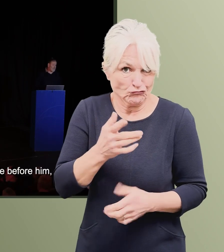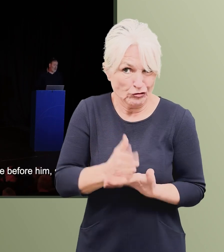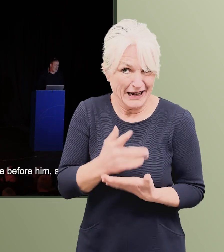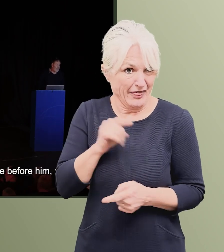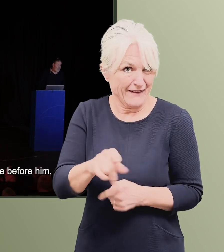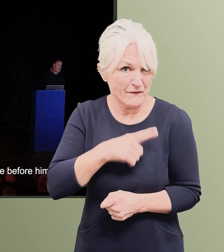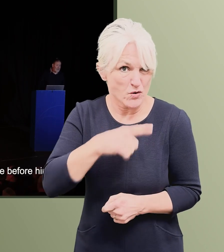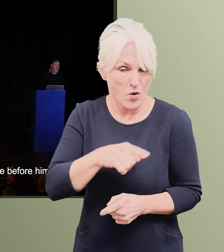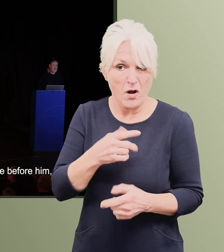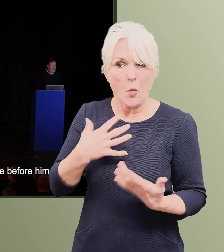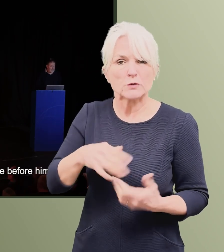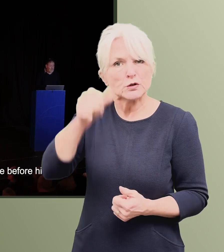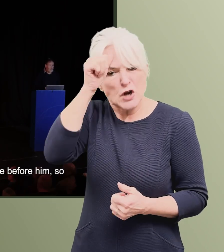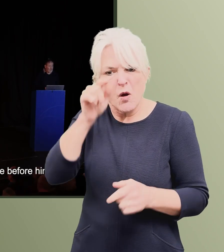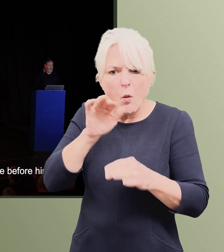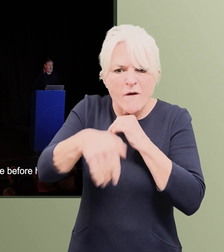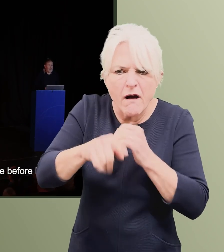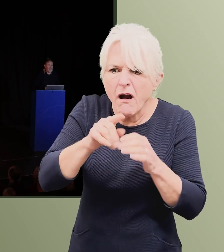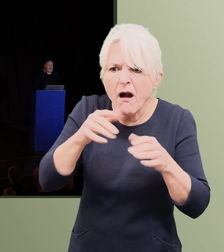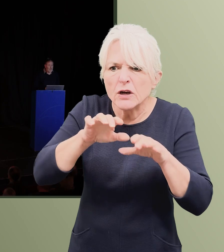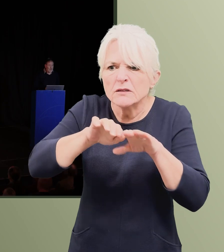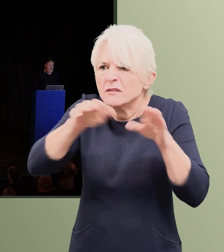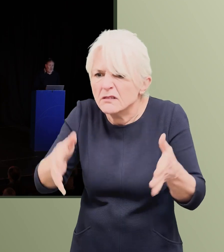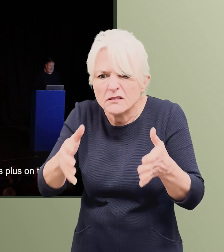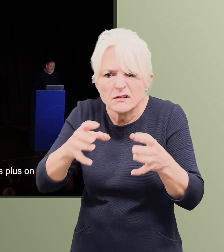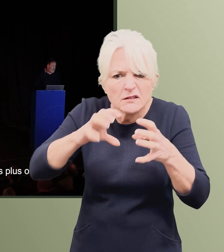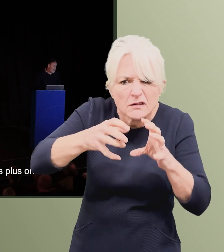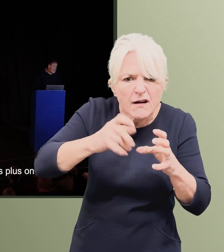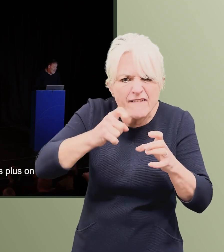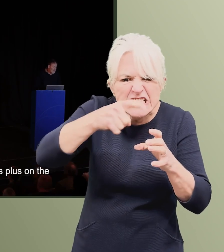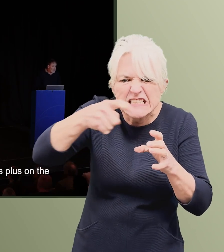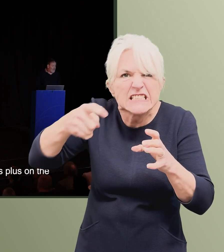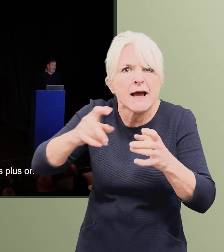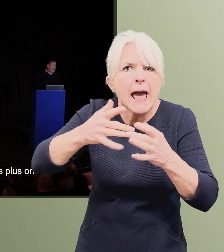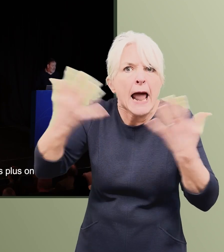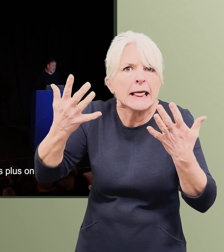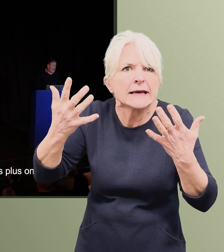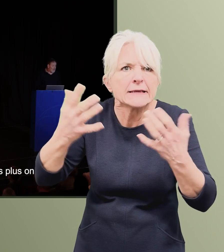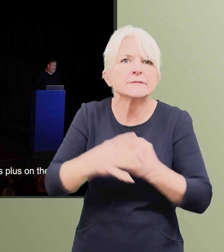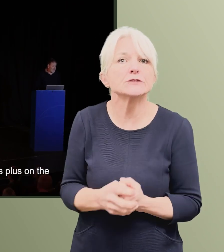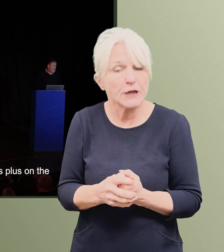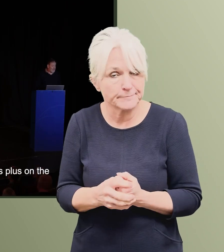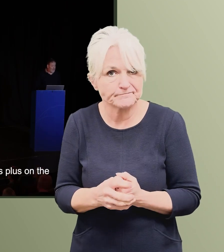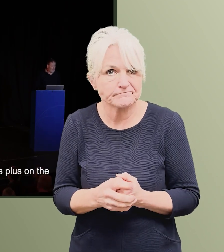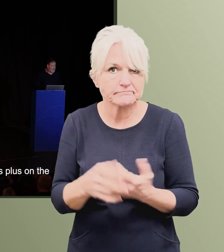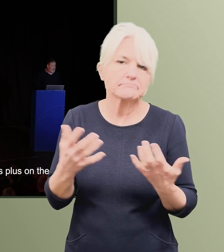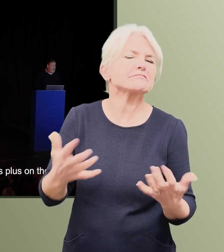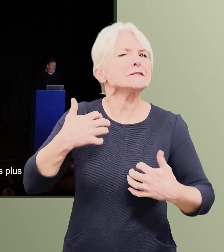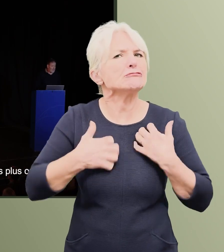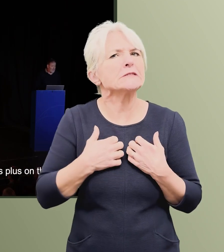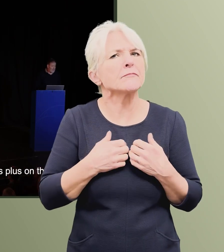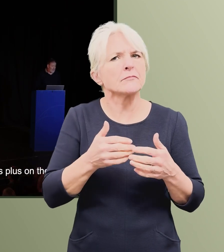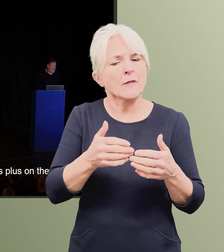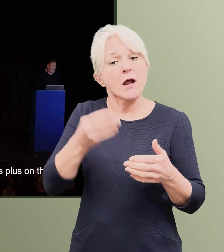interesting is that Barker and people before him, so before 1992, there was a claim that there was about 35 cut marks plus on